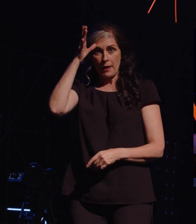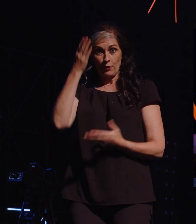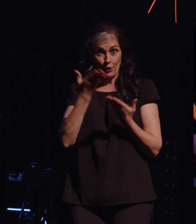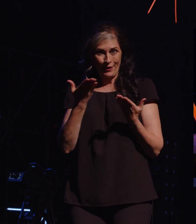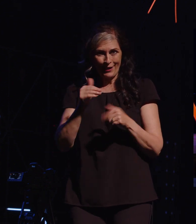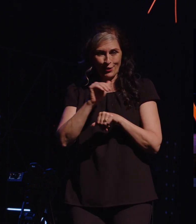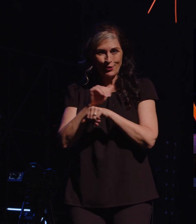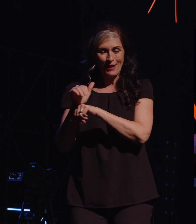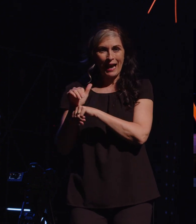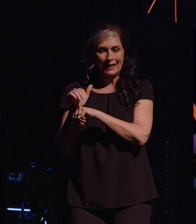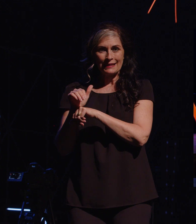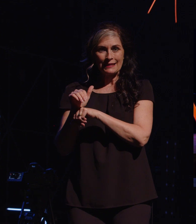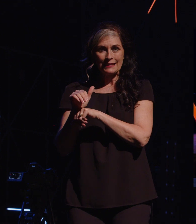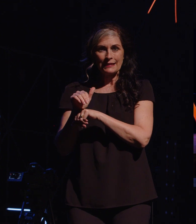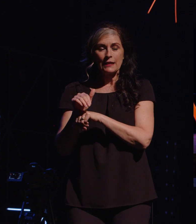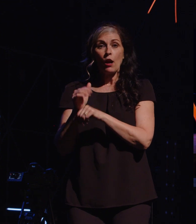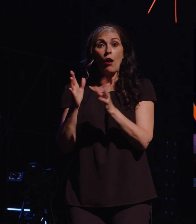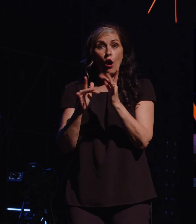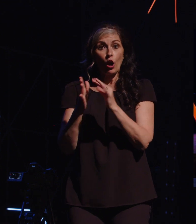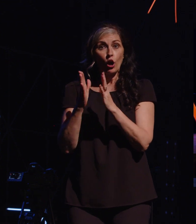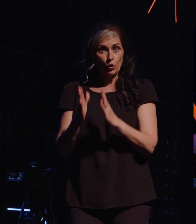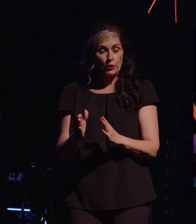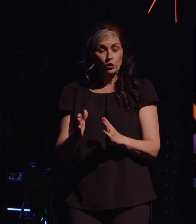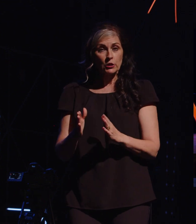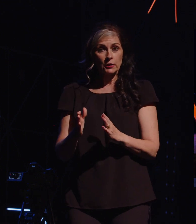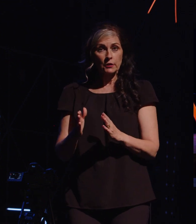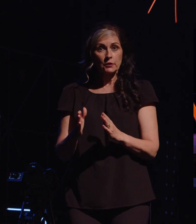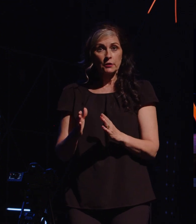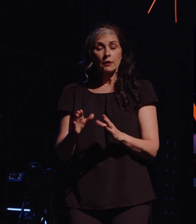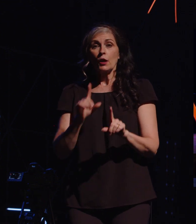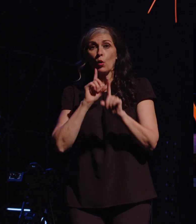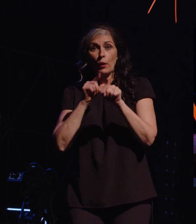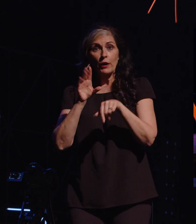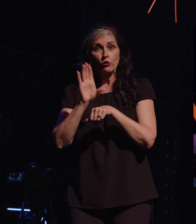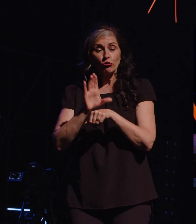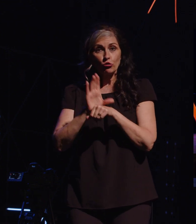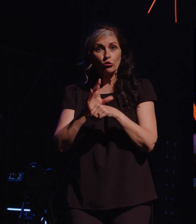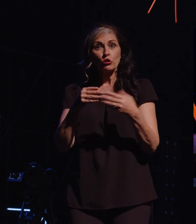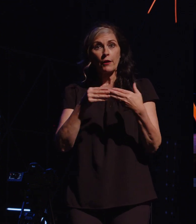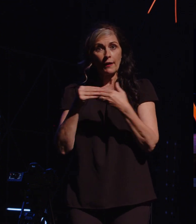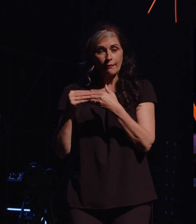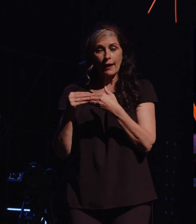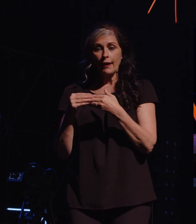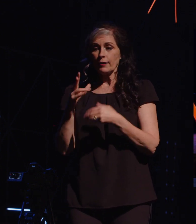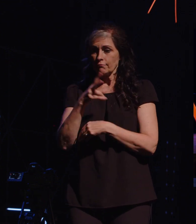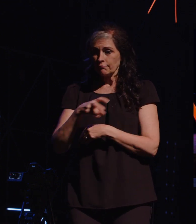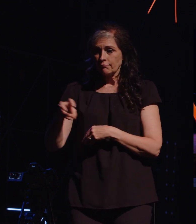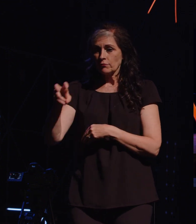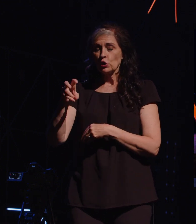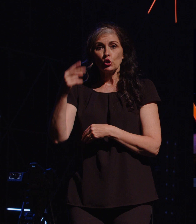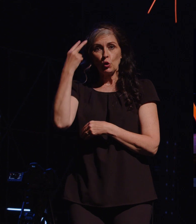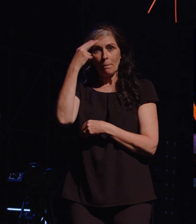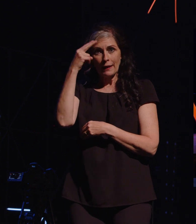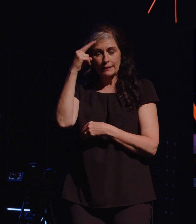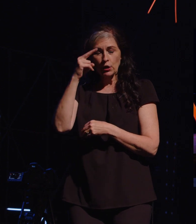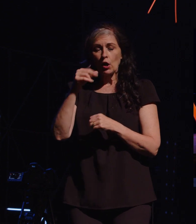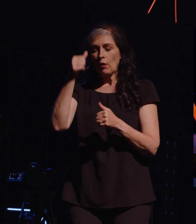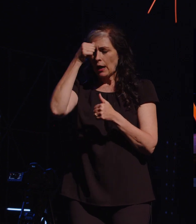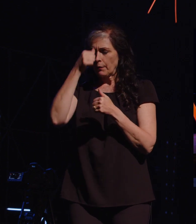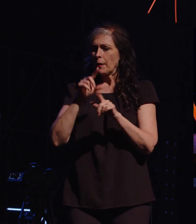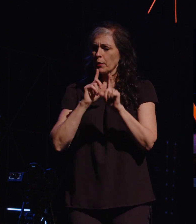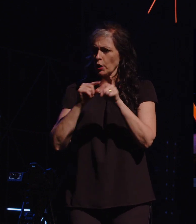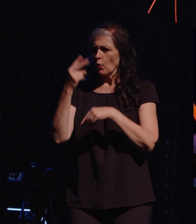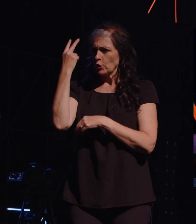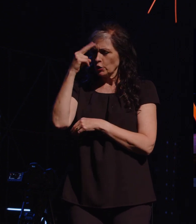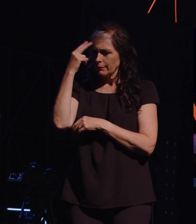tonight are Christians and took us to church, and they led trips down to Mexico that I remember going